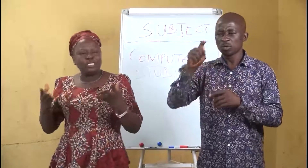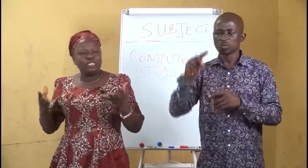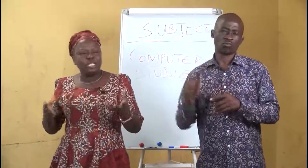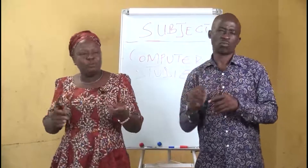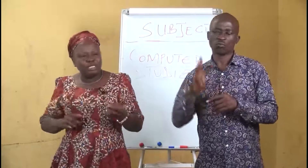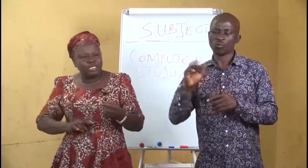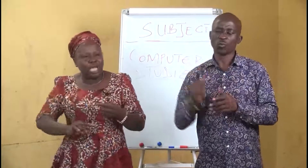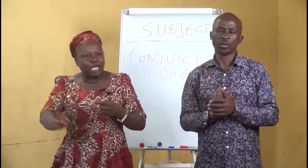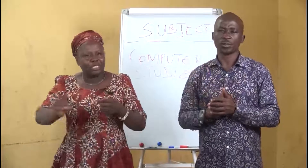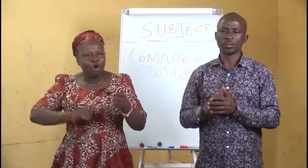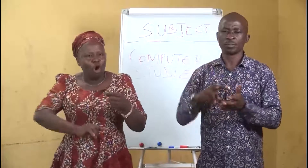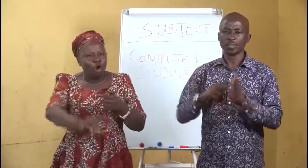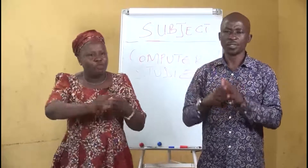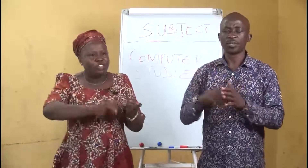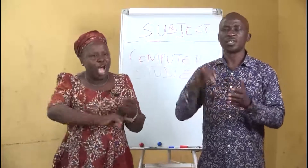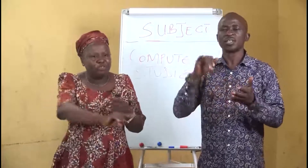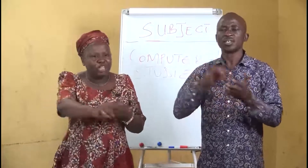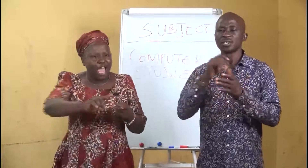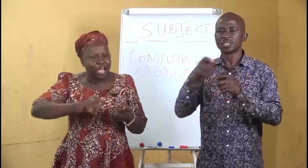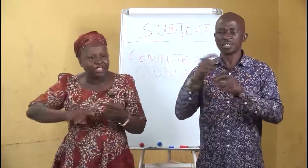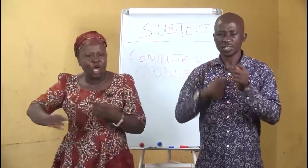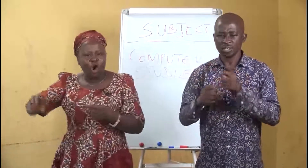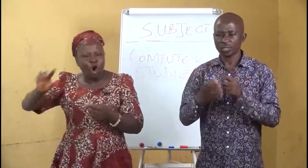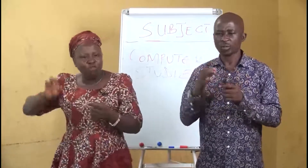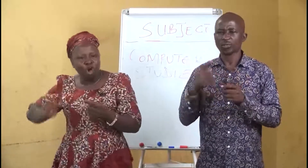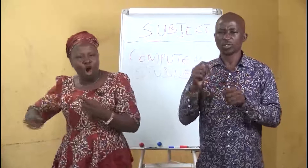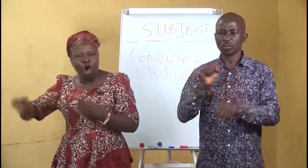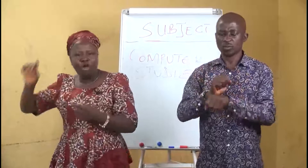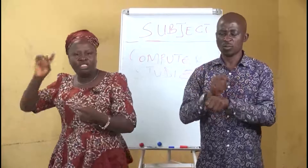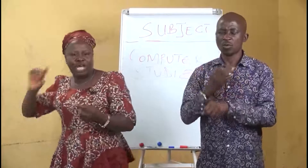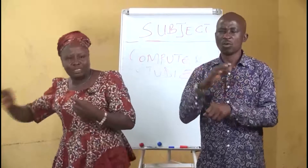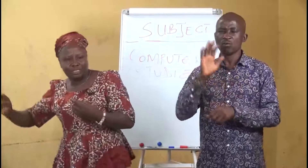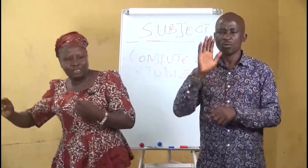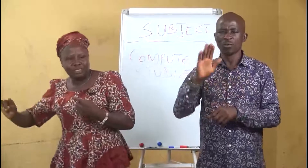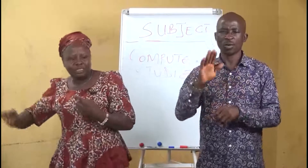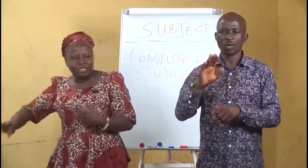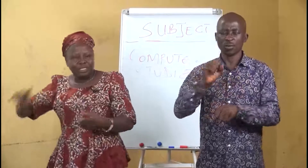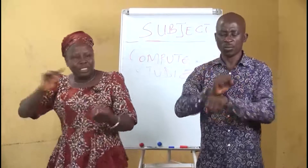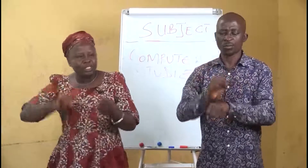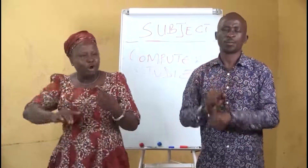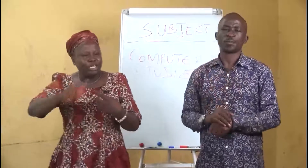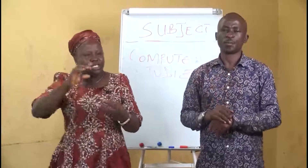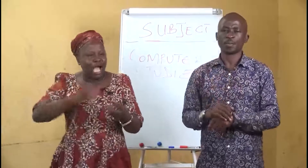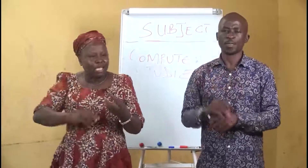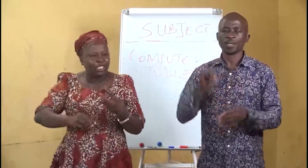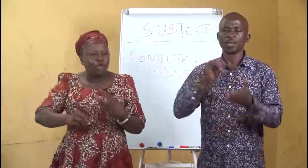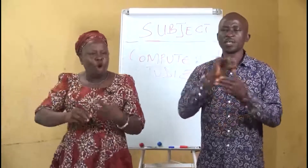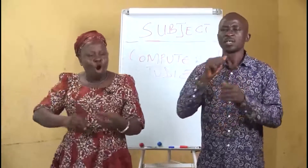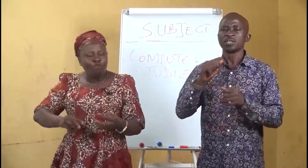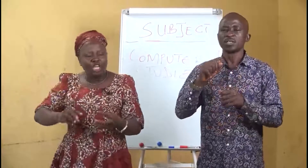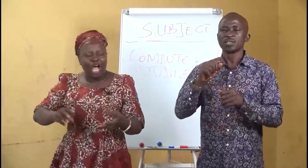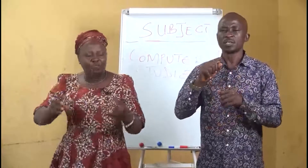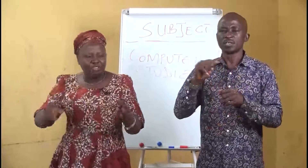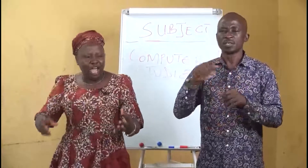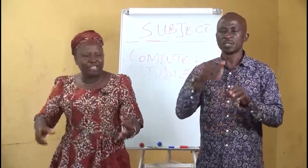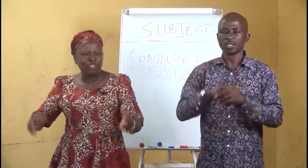your operating system is in charge of the affairs of your tasks. Is the one in charge